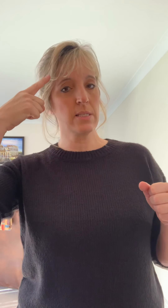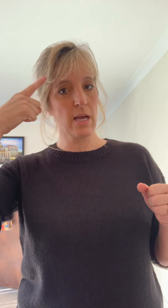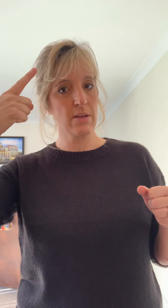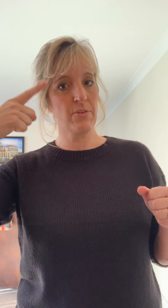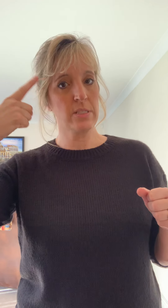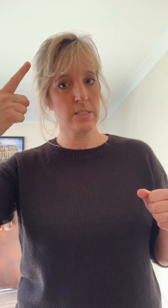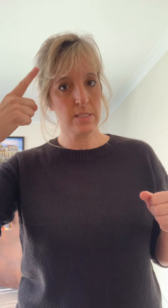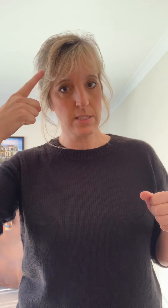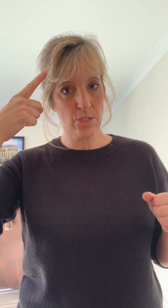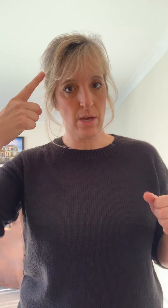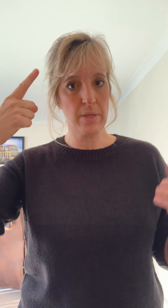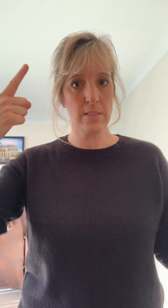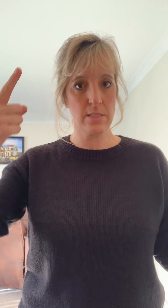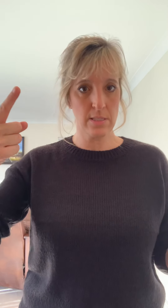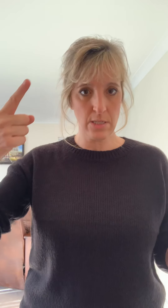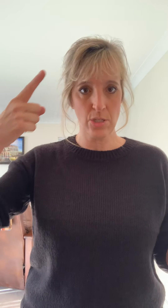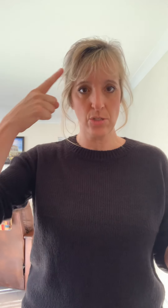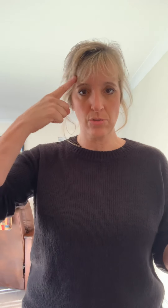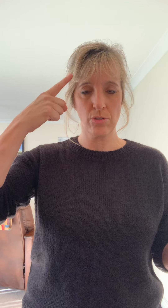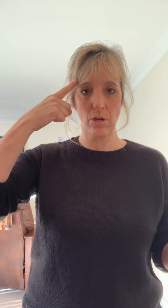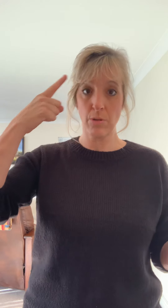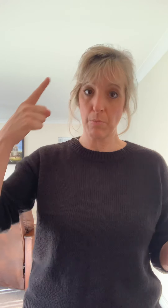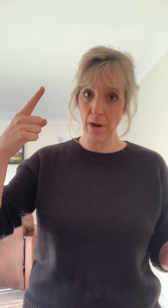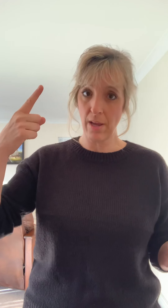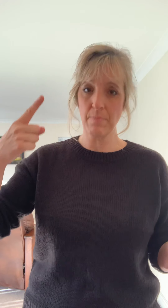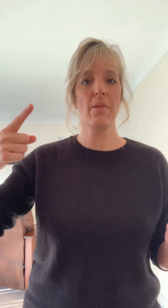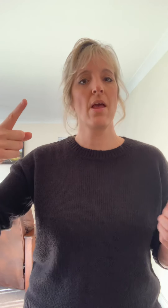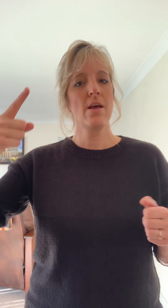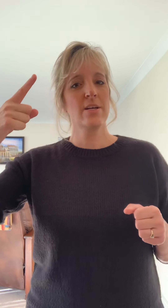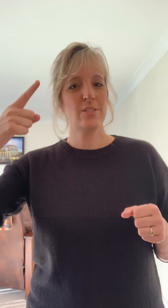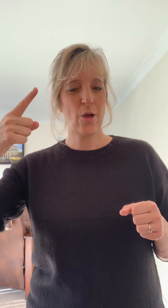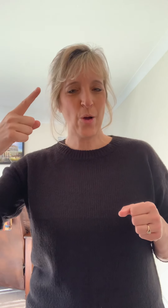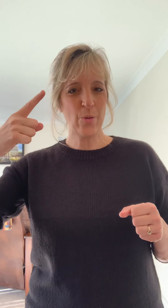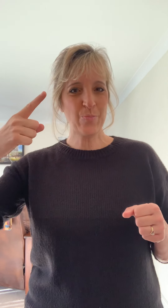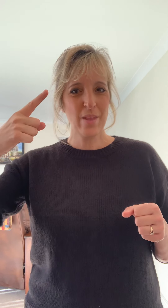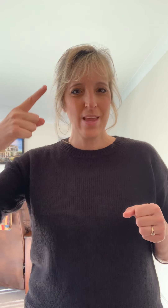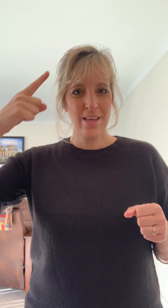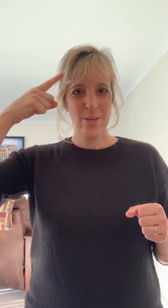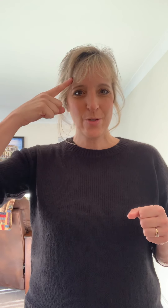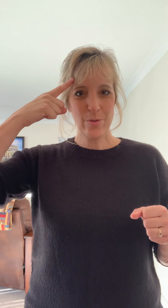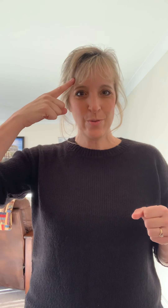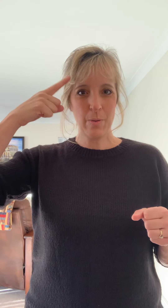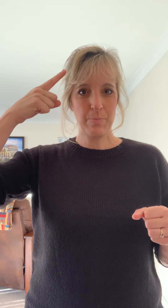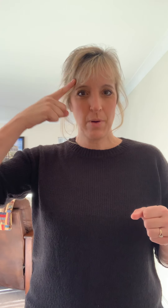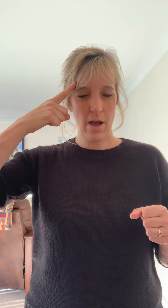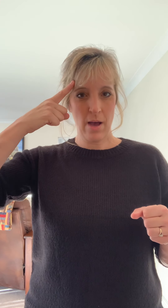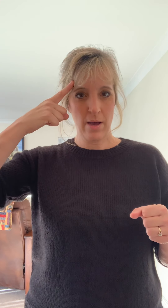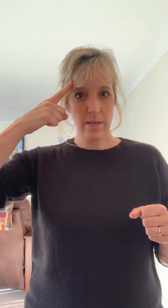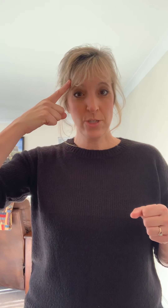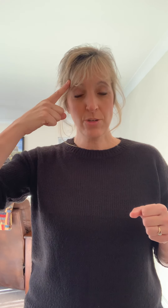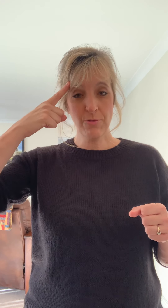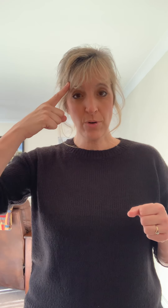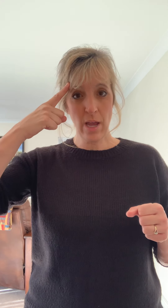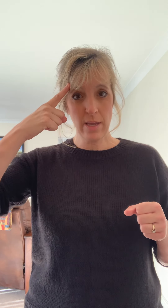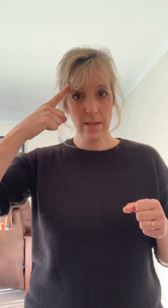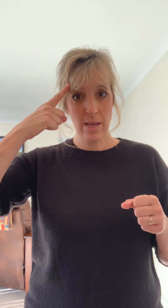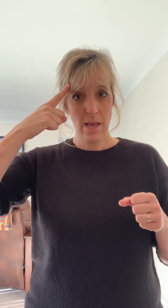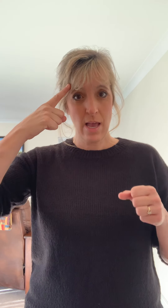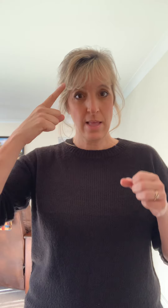decide, if it's a decision, it's a decision, so you start with your brain. So you hit your forehead and then you